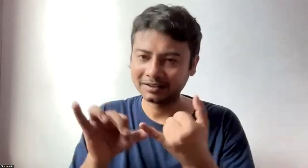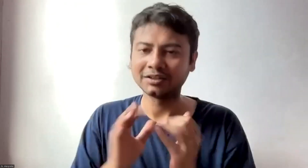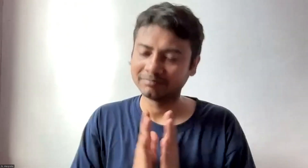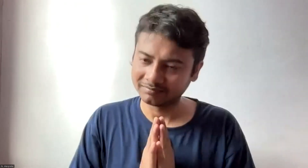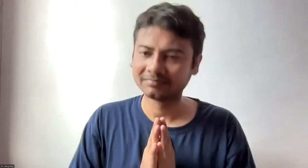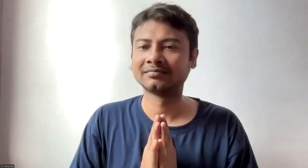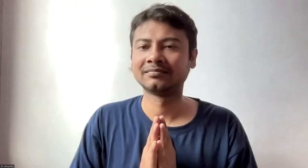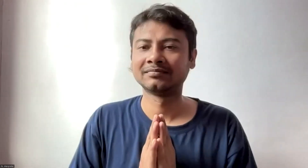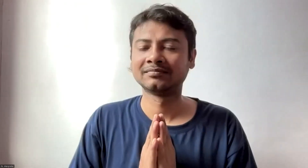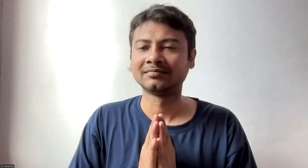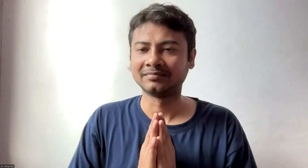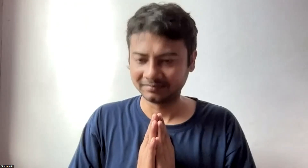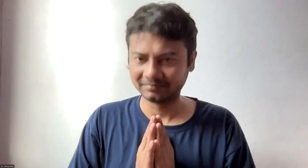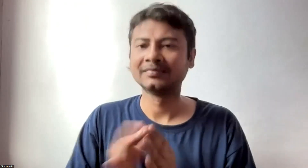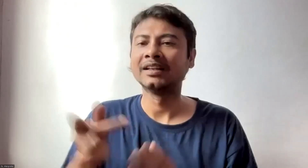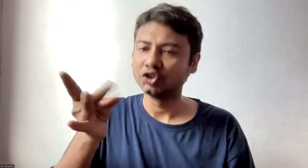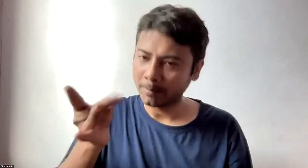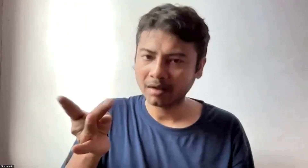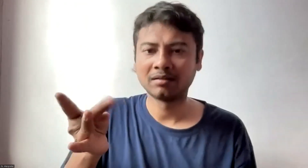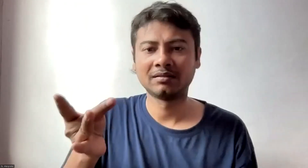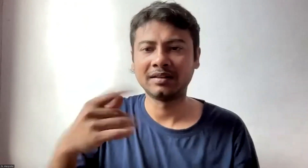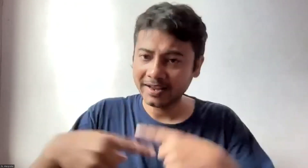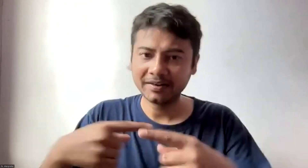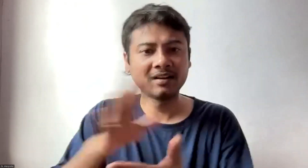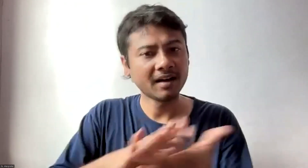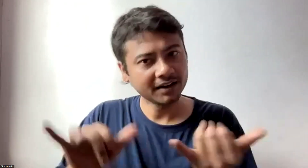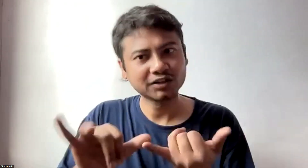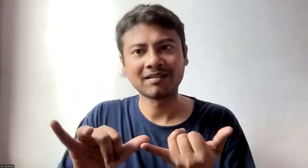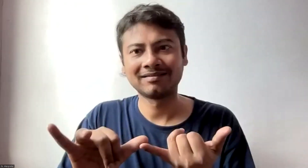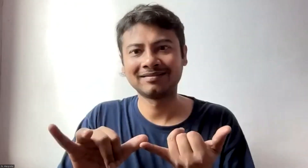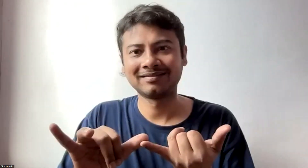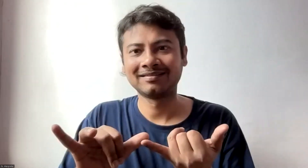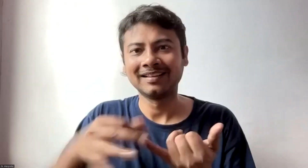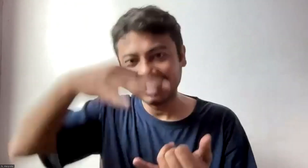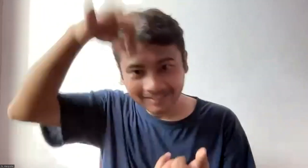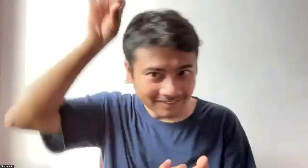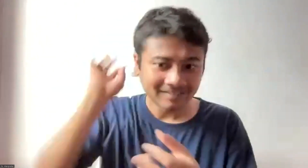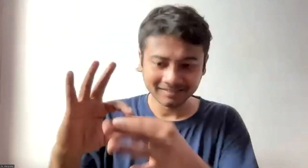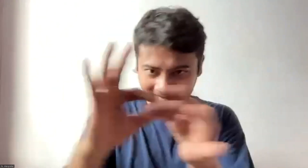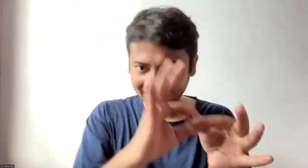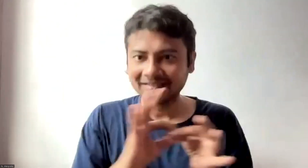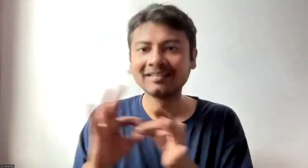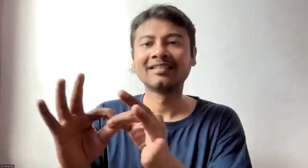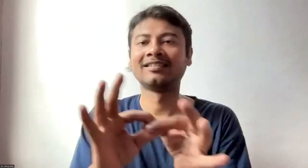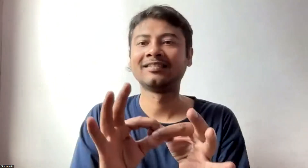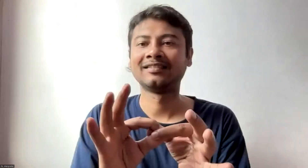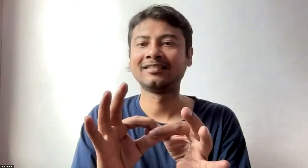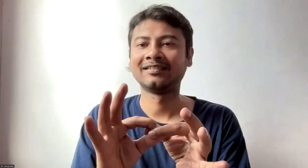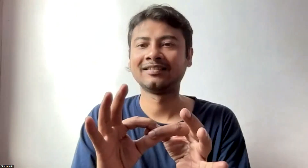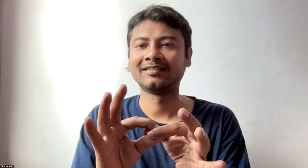whether I'm not going into these three modes. So you don't actually have to do anything personally. You just have